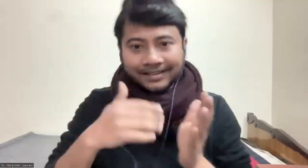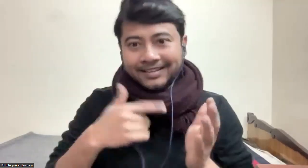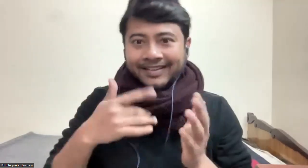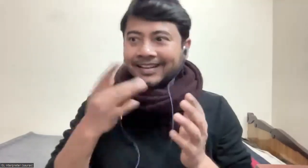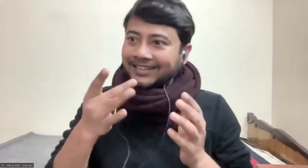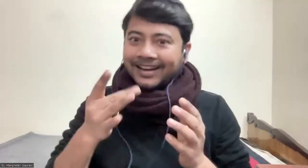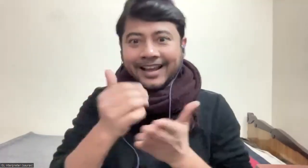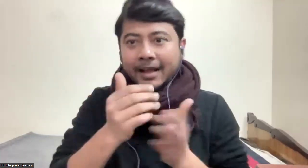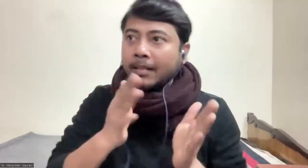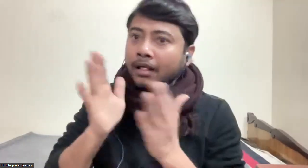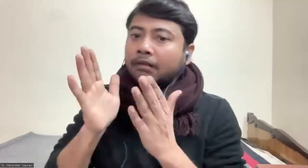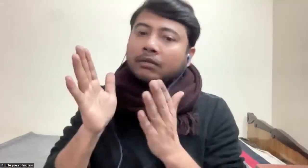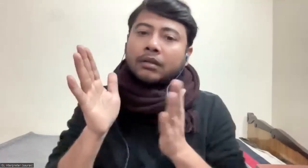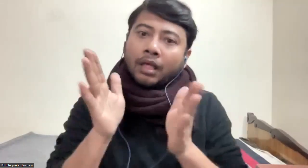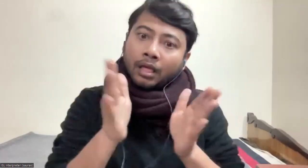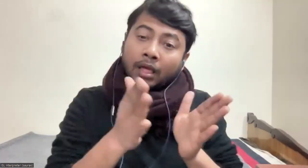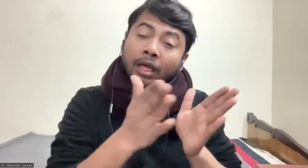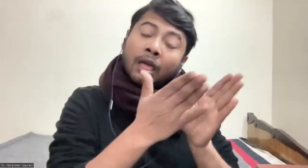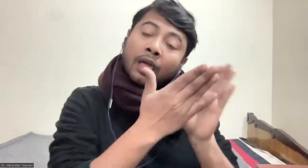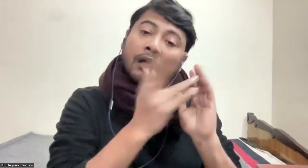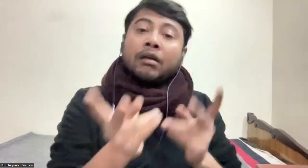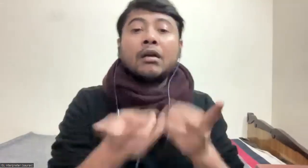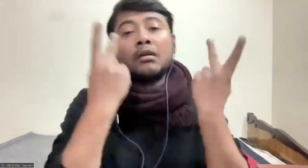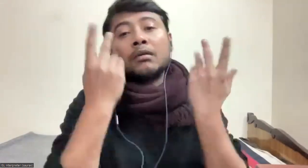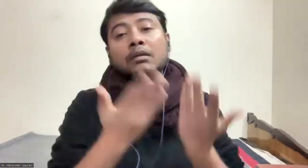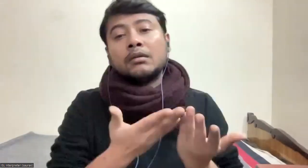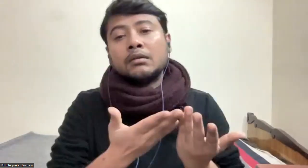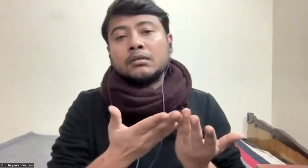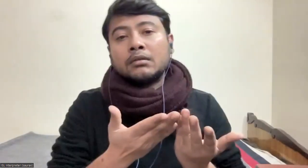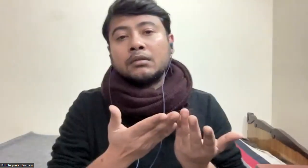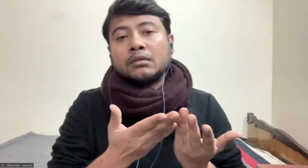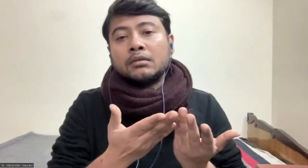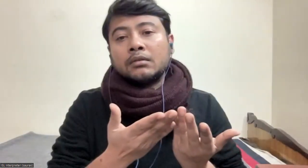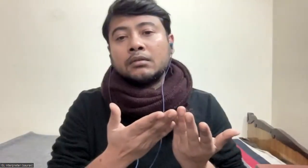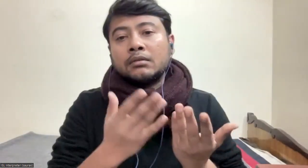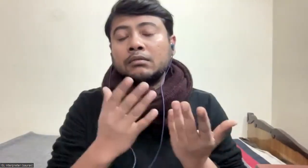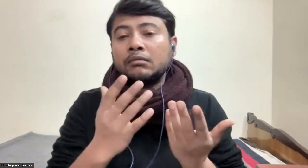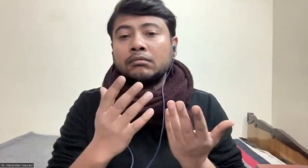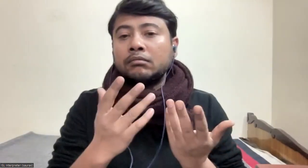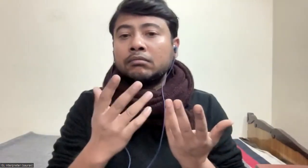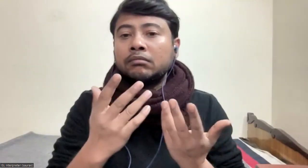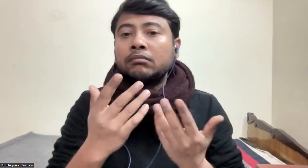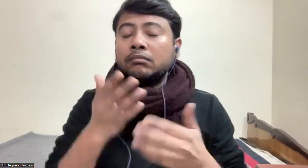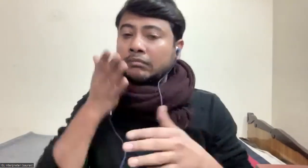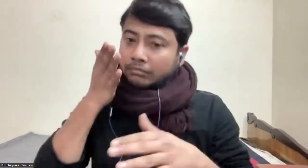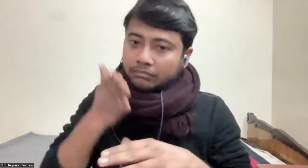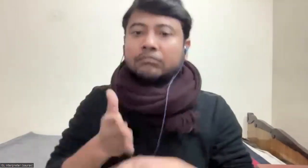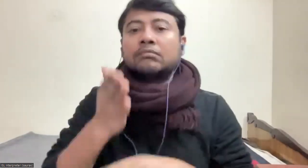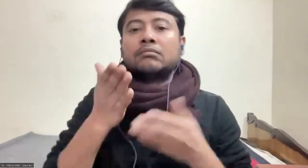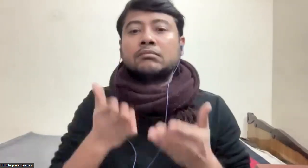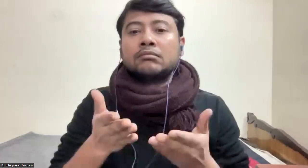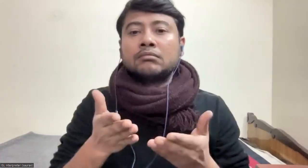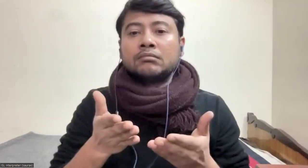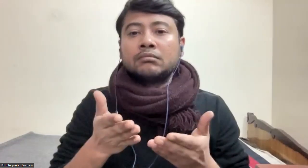to, keep in mind that even when I'm not chanting, am I committing